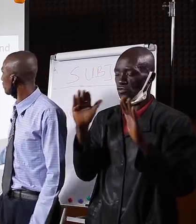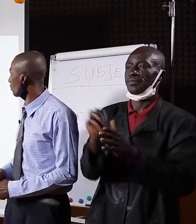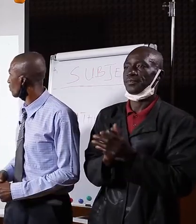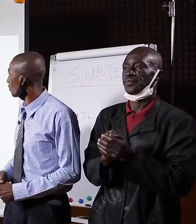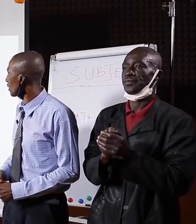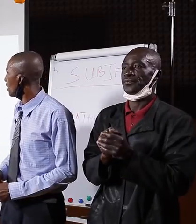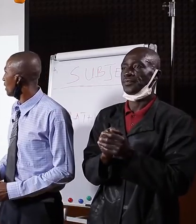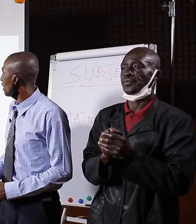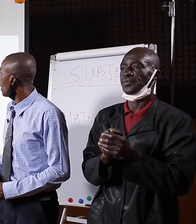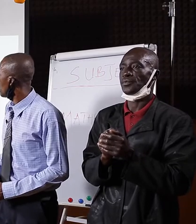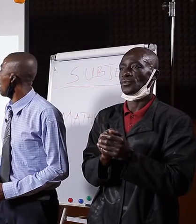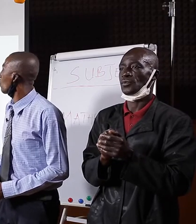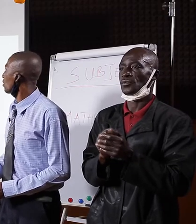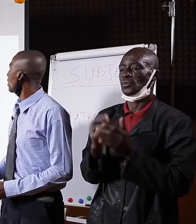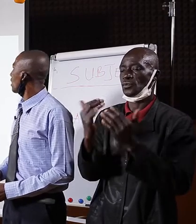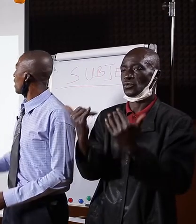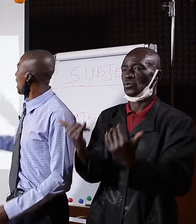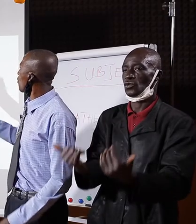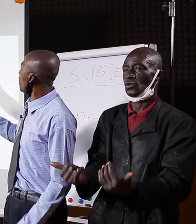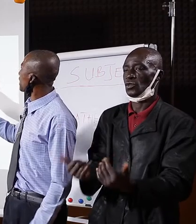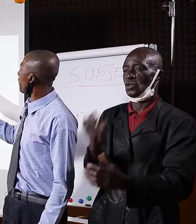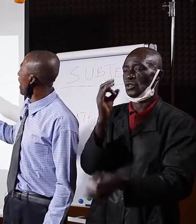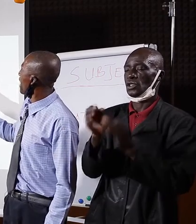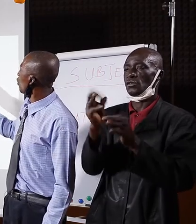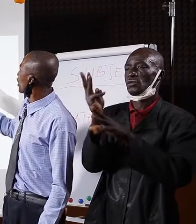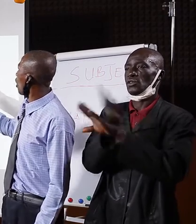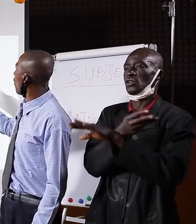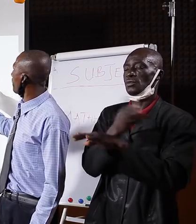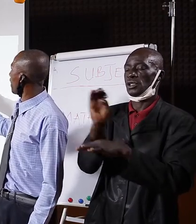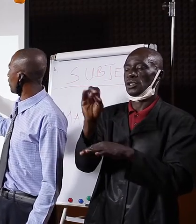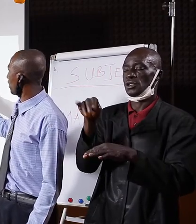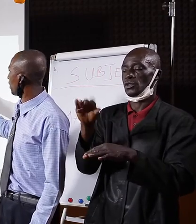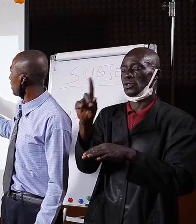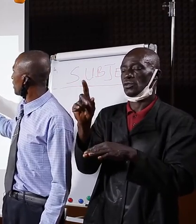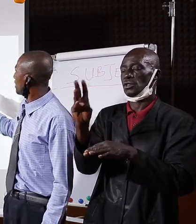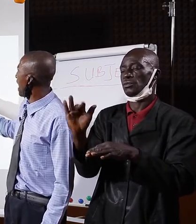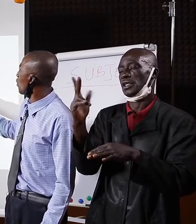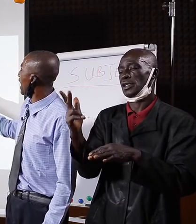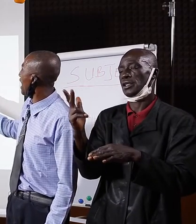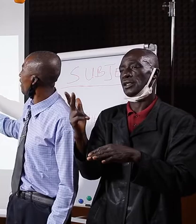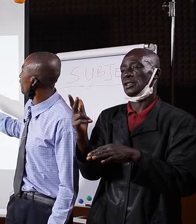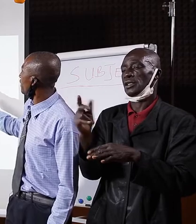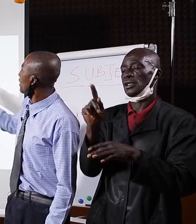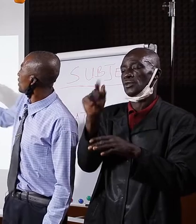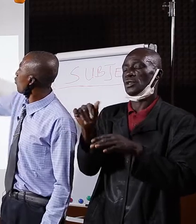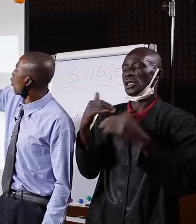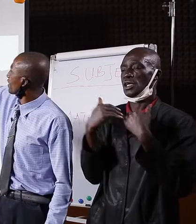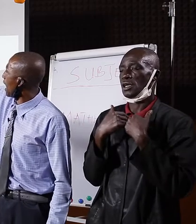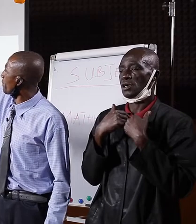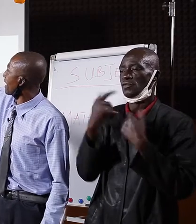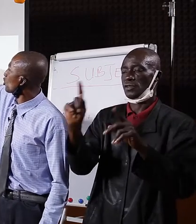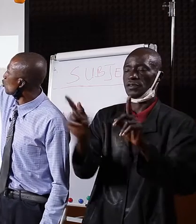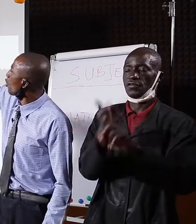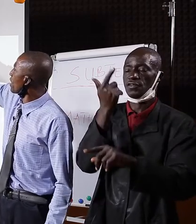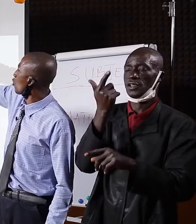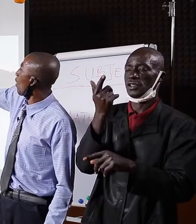them. Now, if you multiply equation 1 by 3, then you can have the first